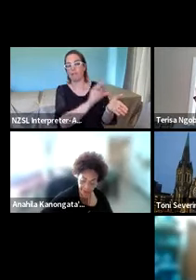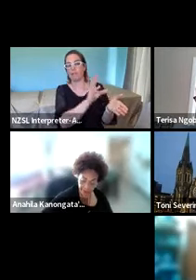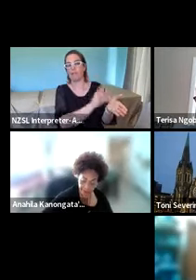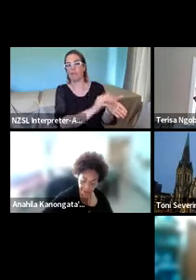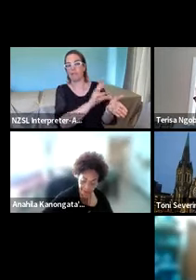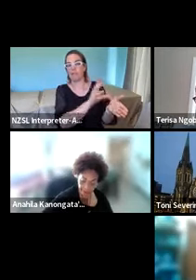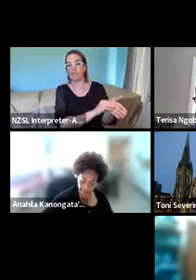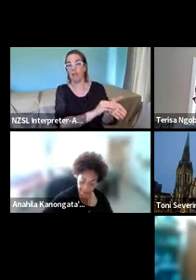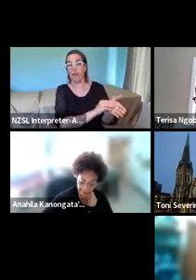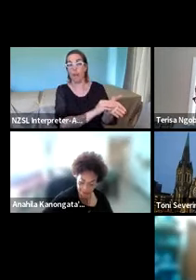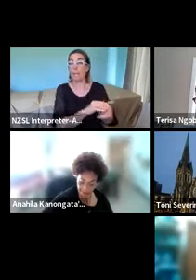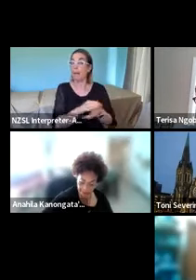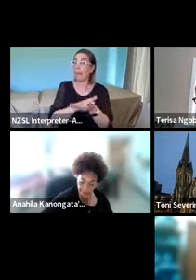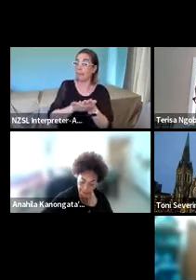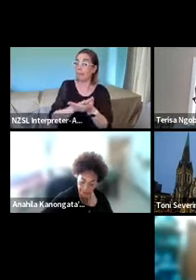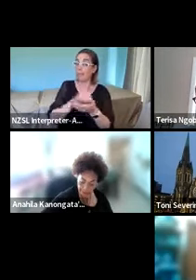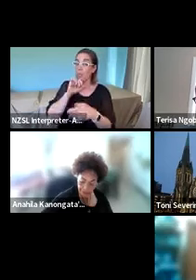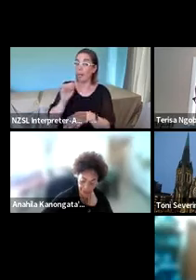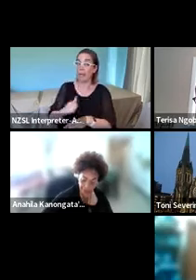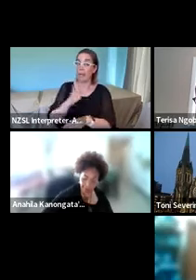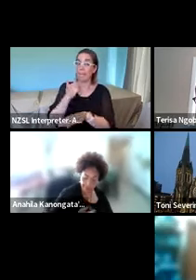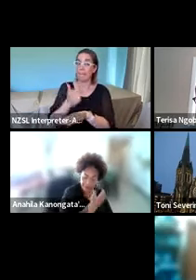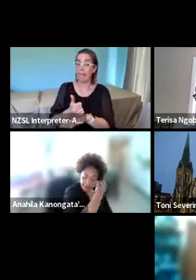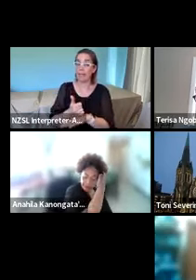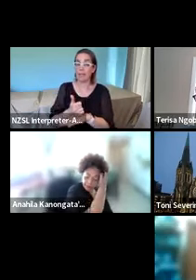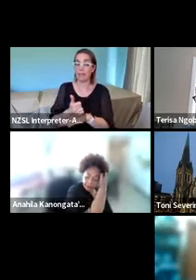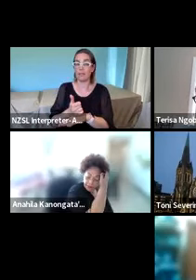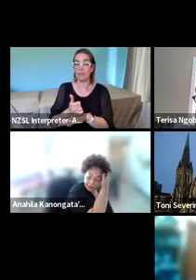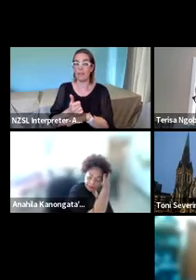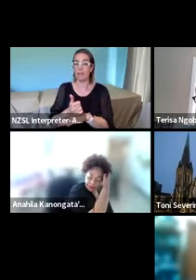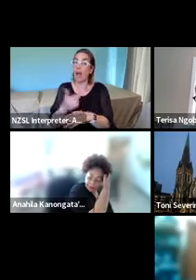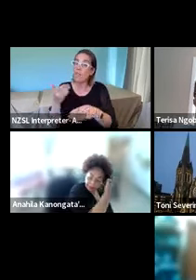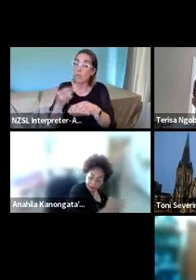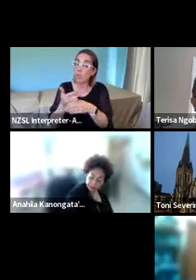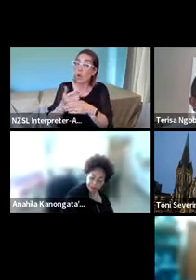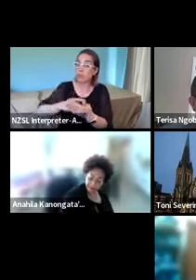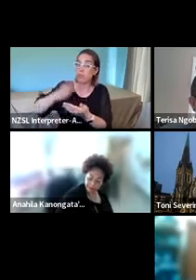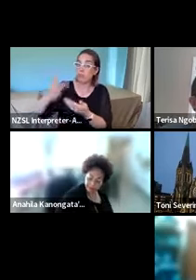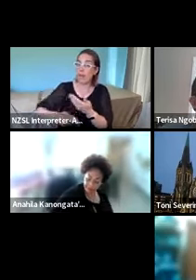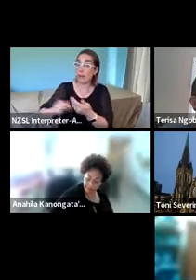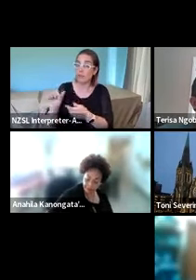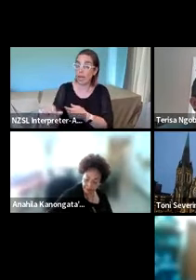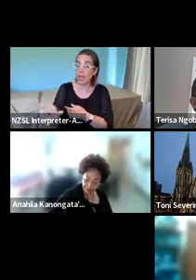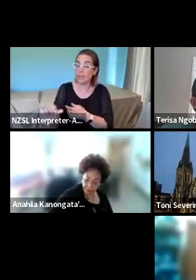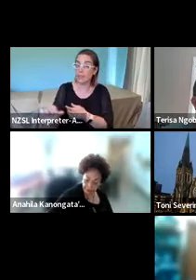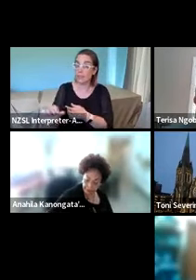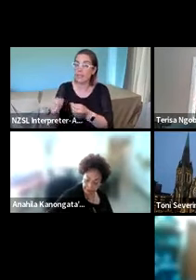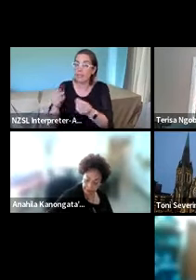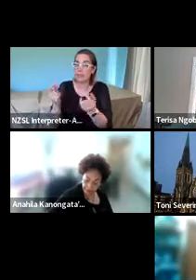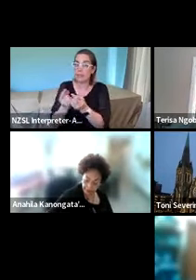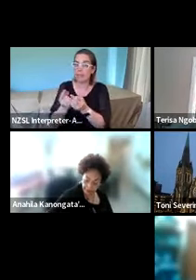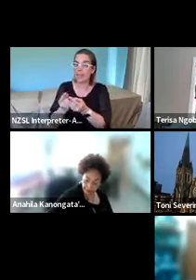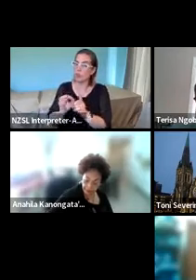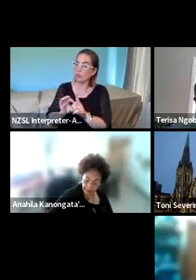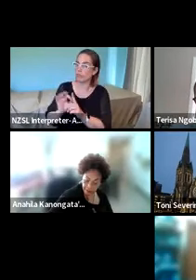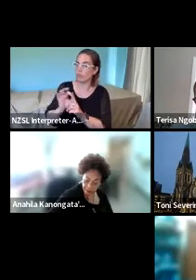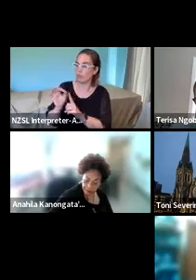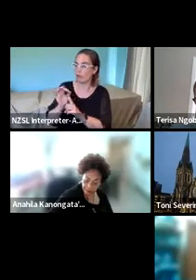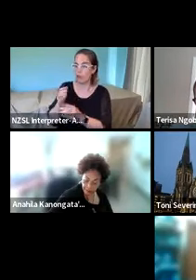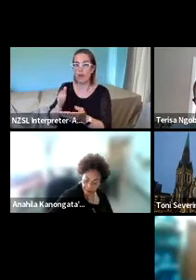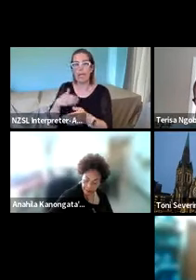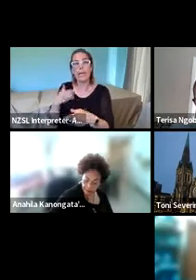it's actually the basis of a work program. Is that, am I thinking right? And so if that's